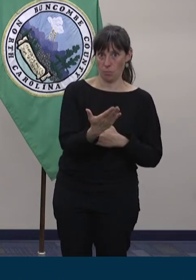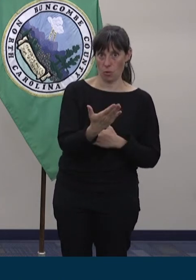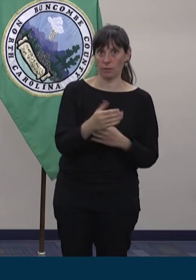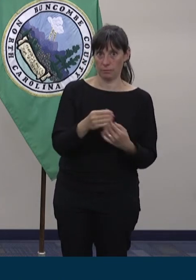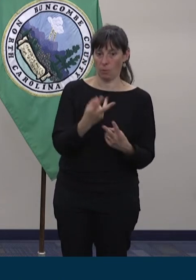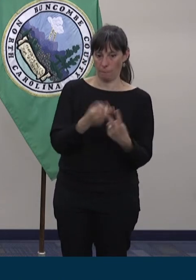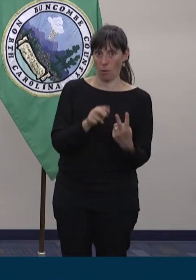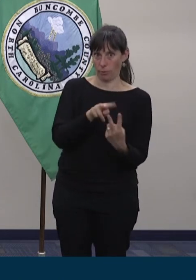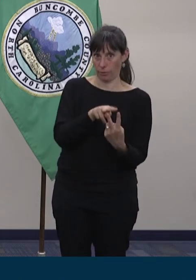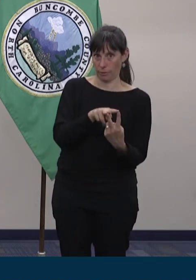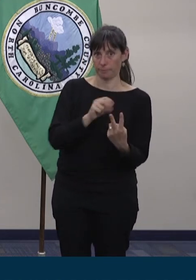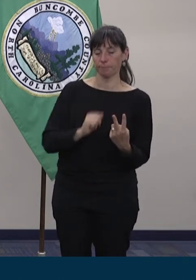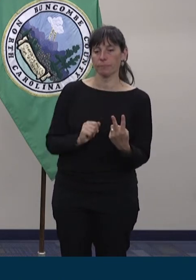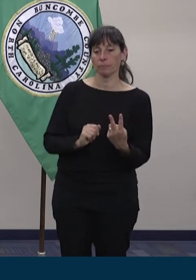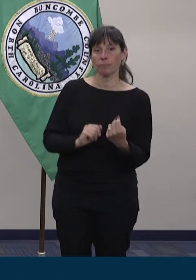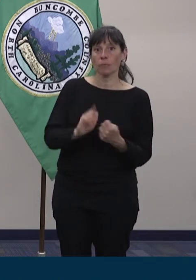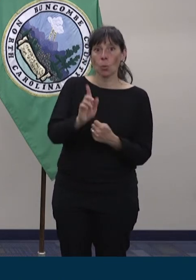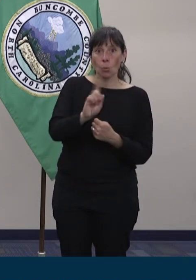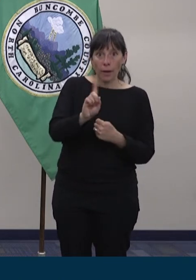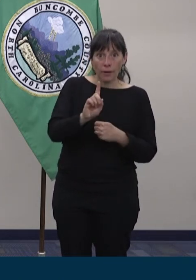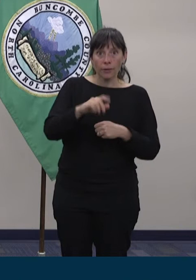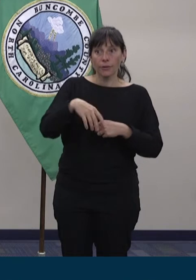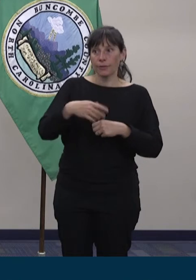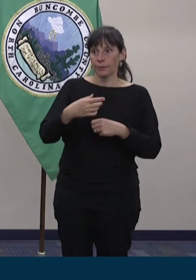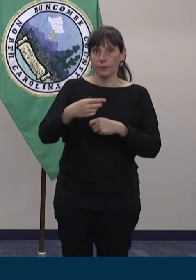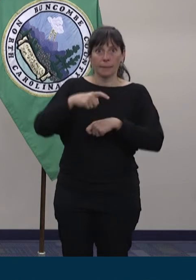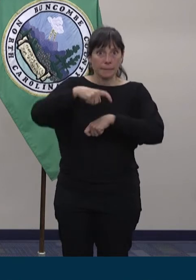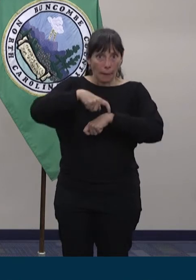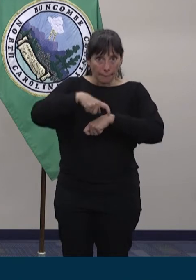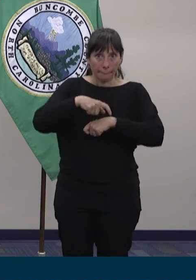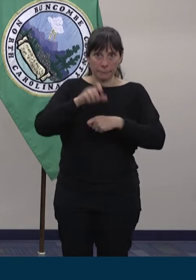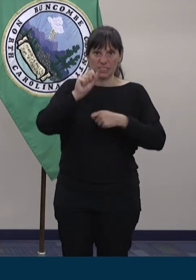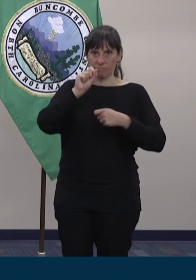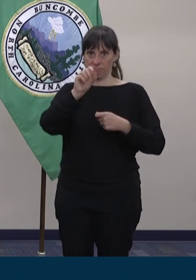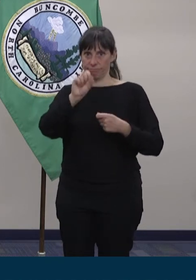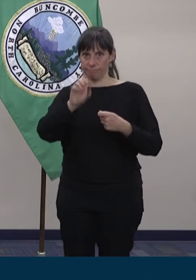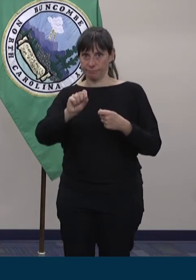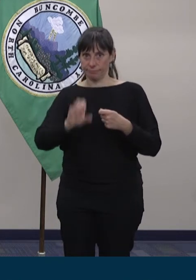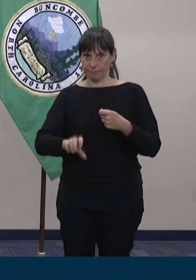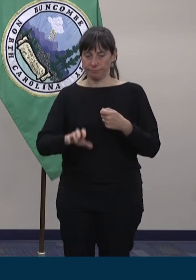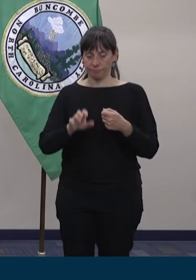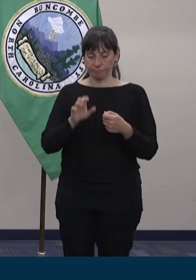The locations, days, and times of these community testing sites are as follows.